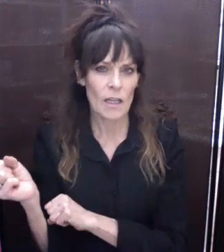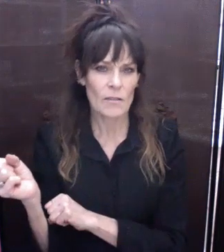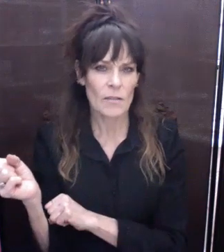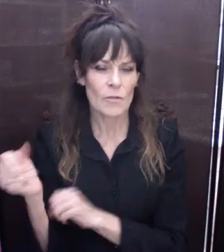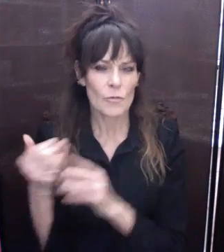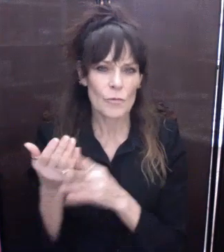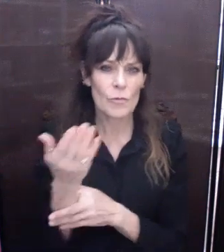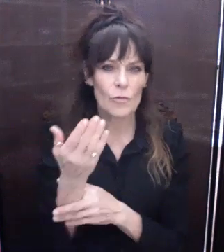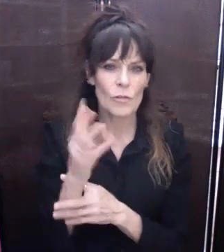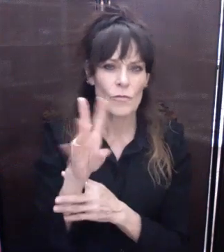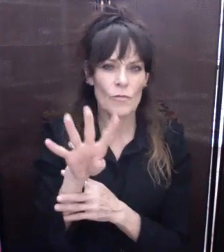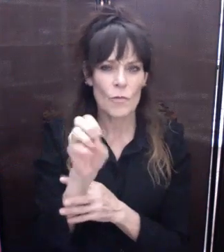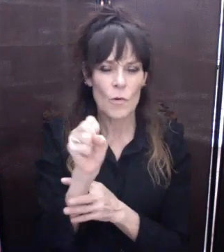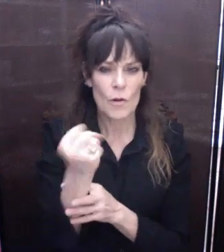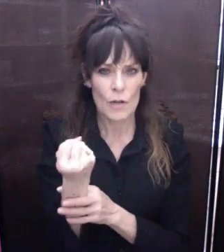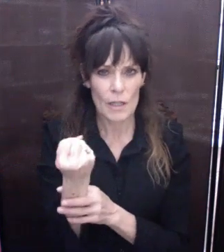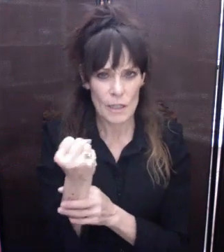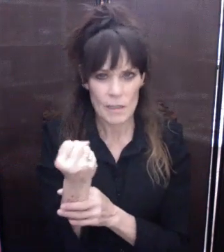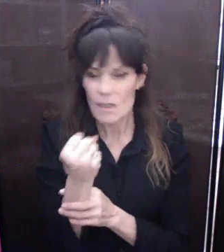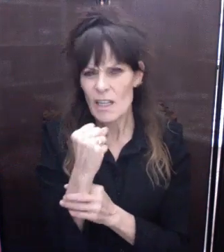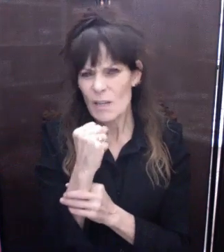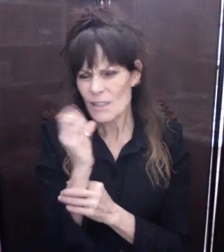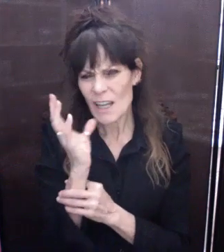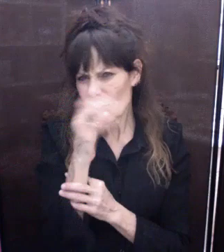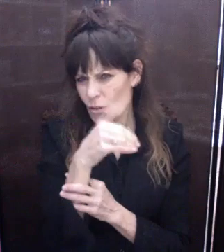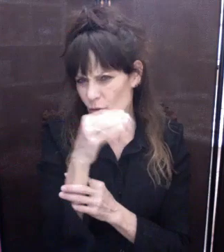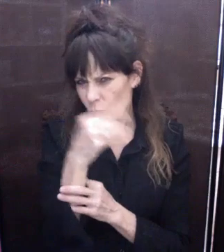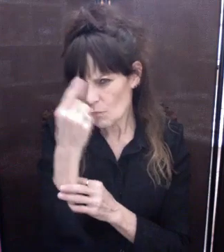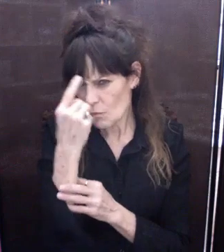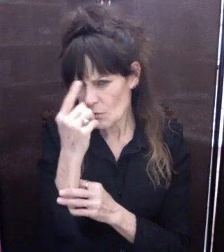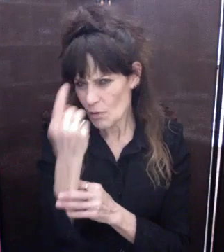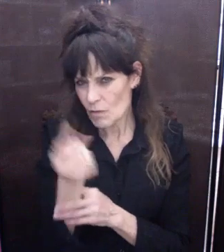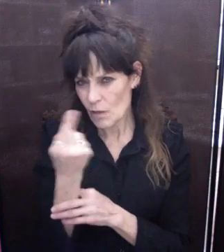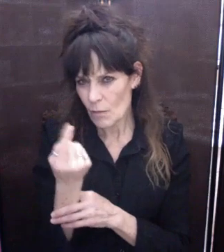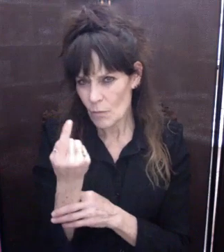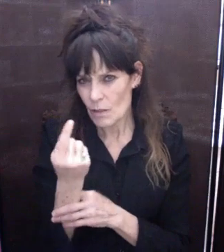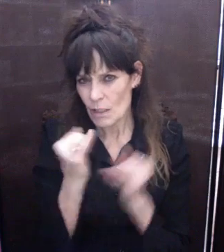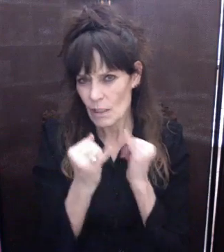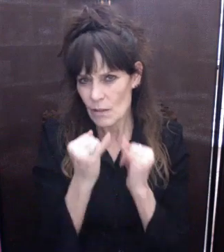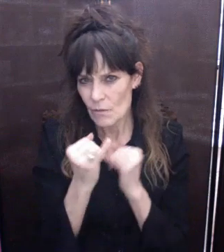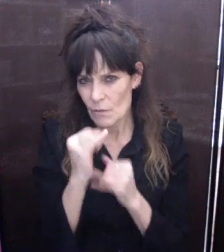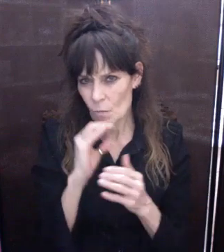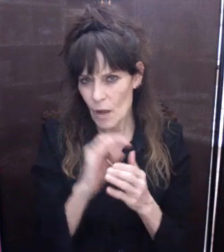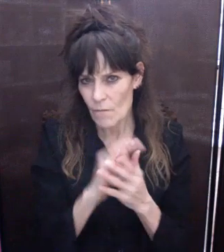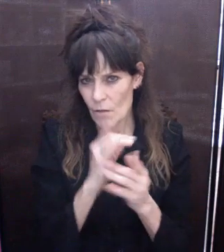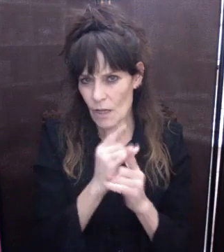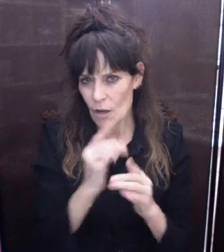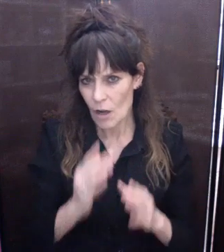even. It was not unusual at all for someone to interview the wife of an alcoholic. The early alcoholics were all men